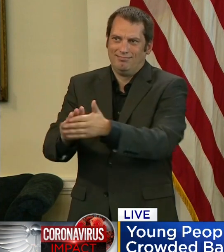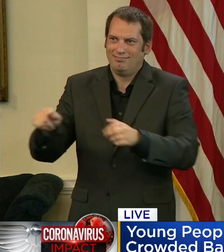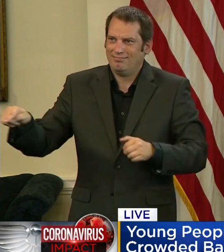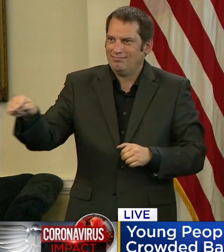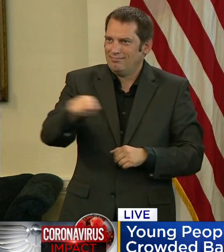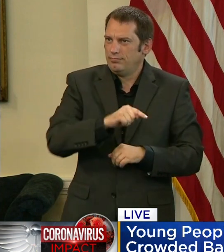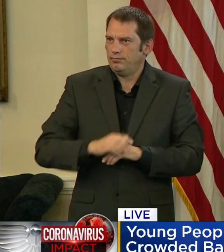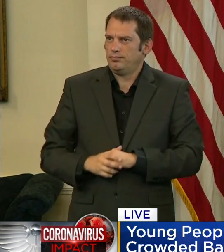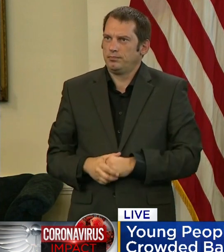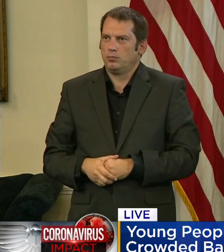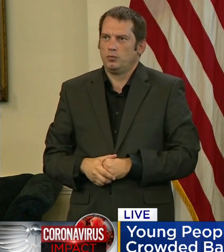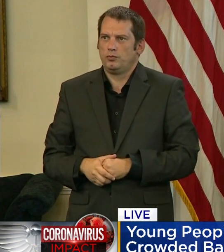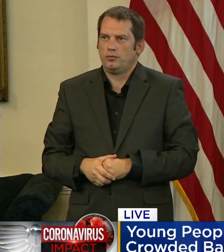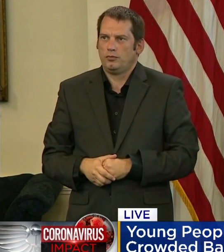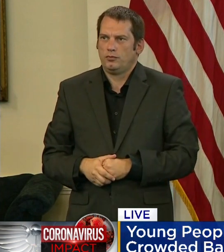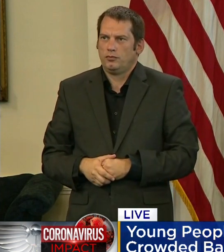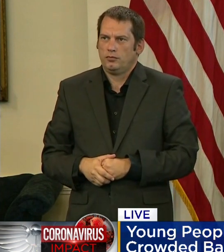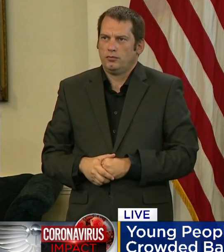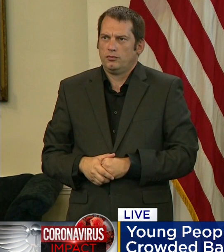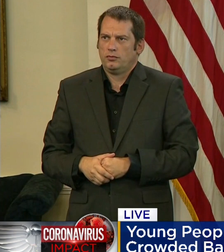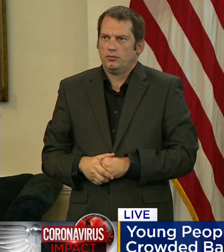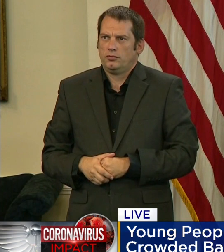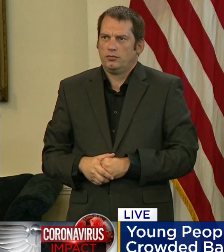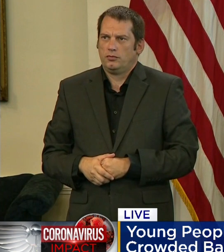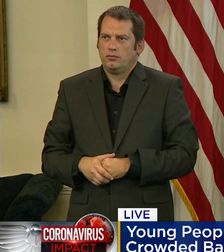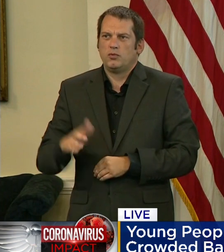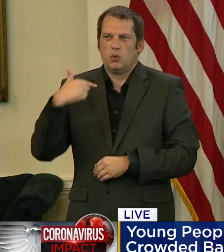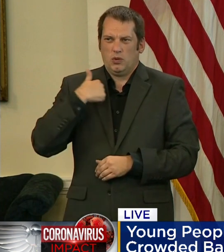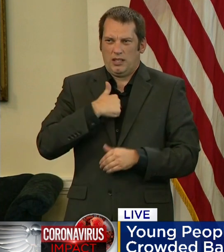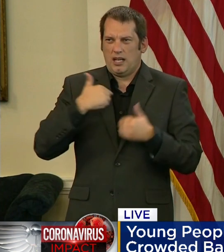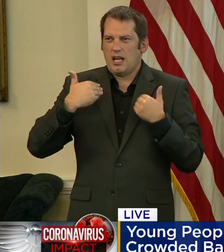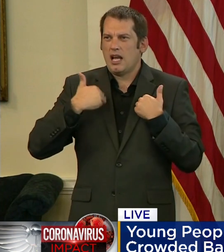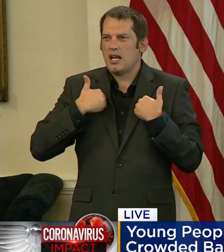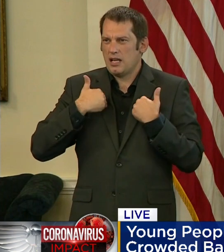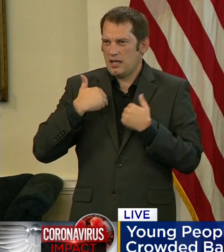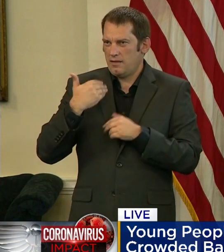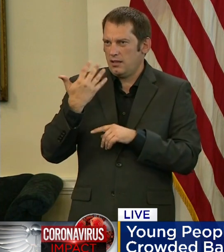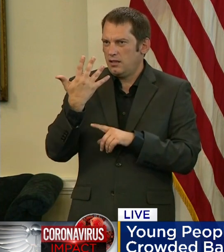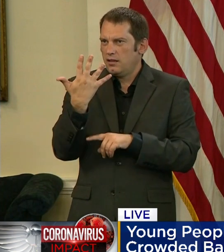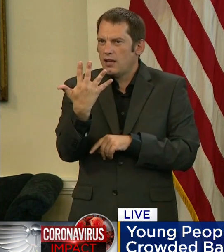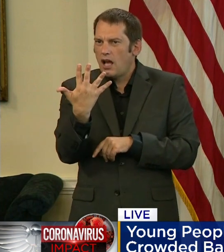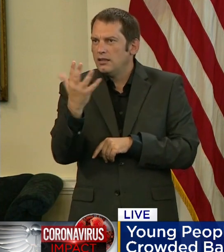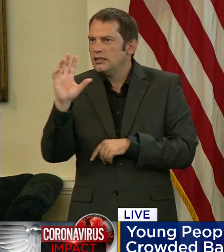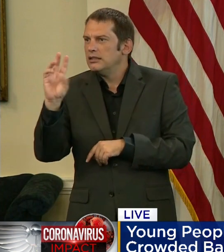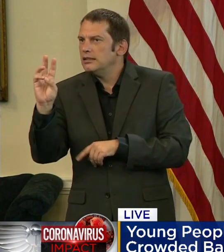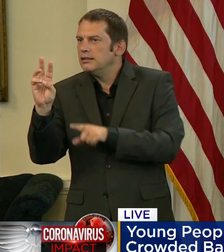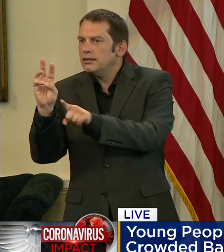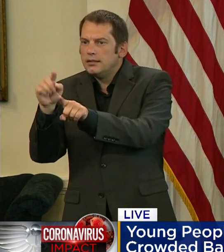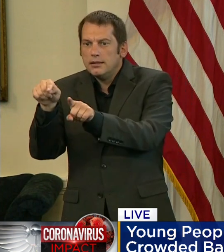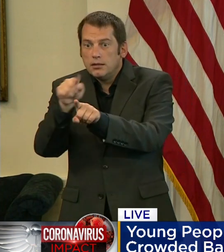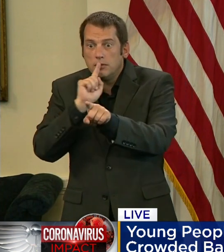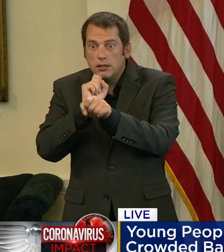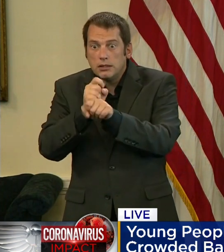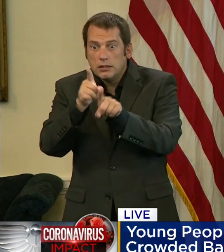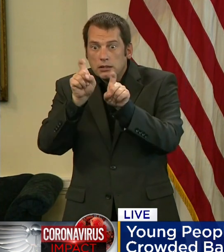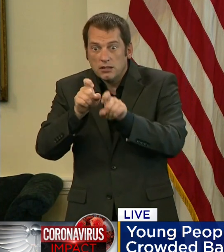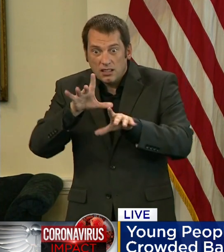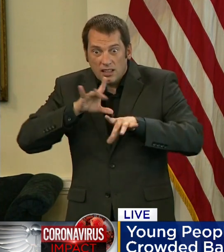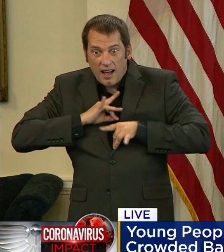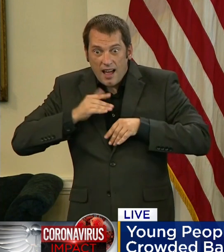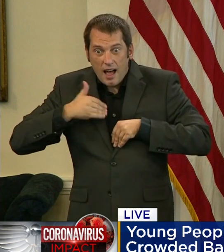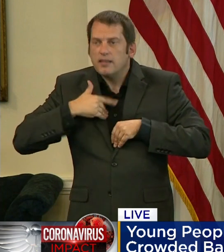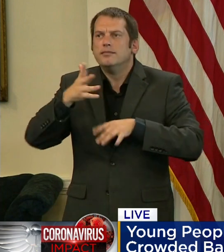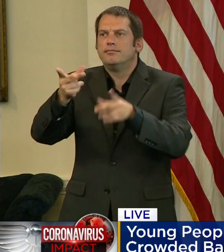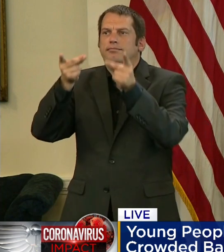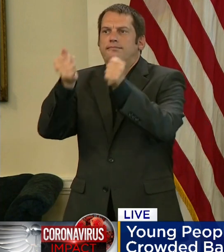voluntarily shut down as soon as they had some of their workers test positive. They really did the right thing. That's what we need everybody to do. A couple of